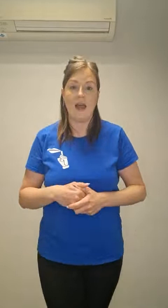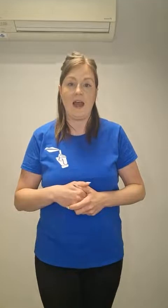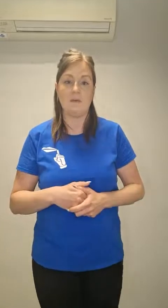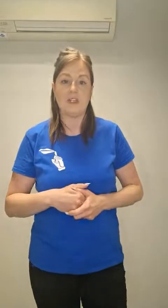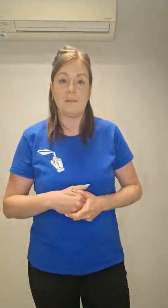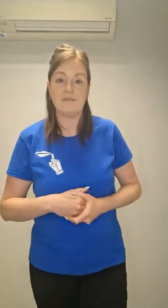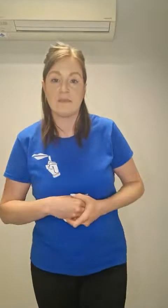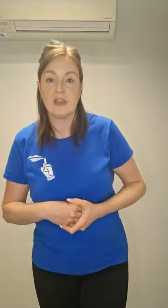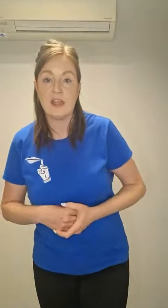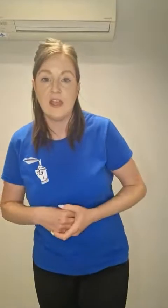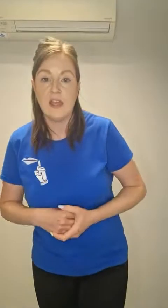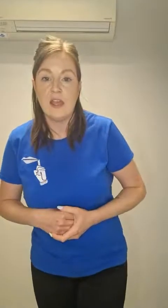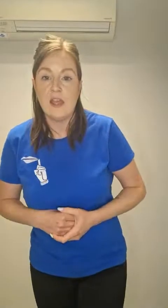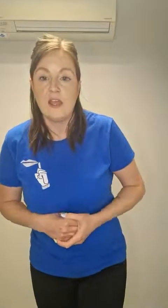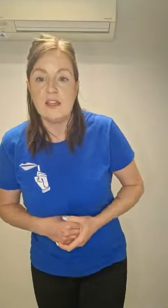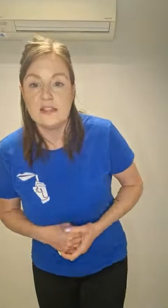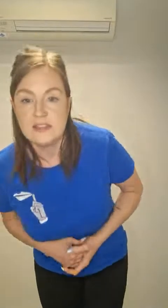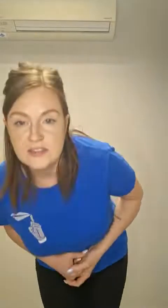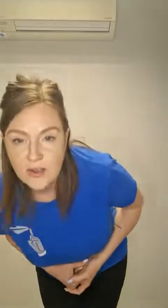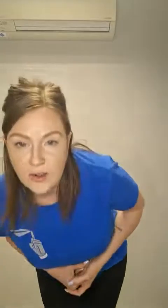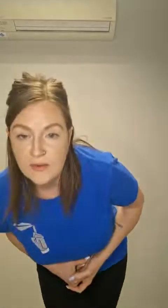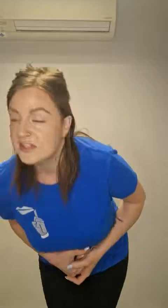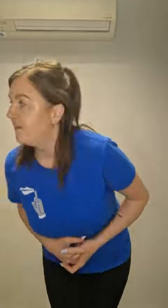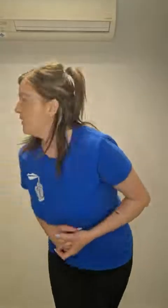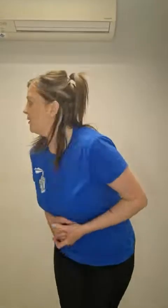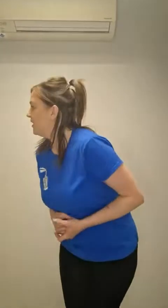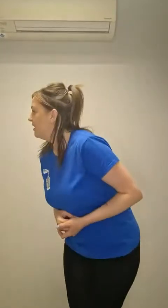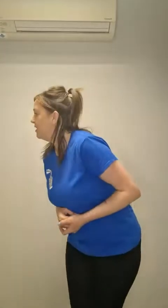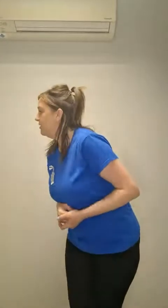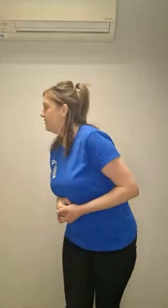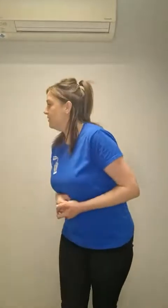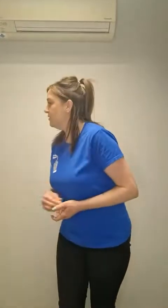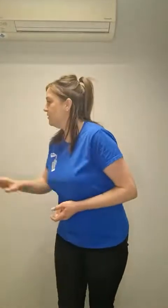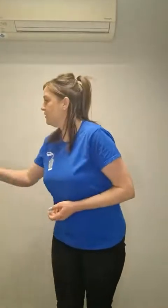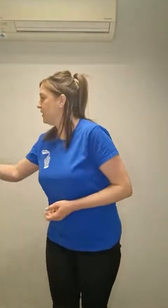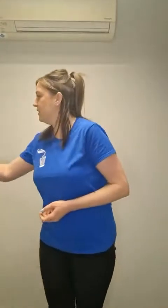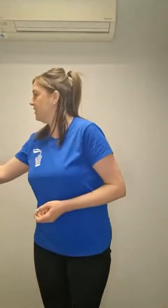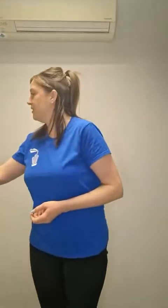throughout. So I'm just going to have a quick look.